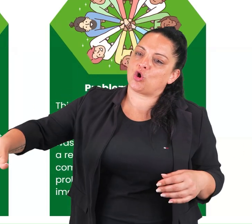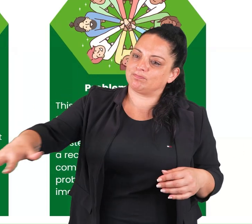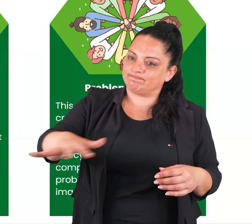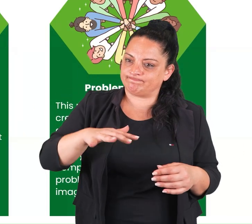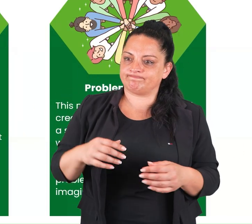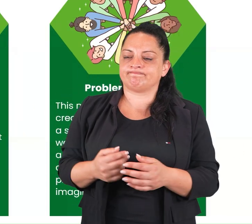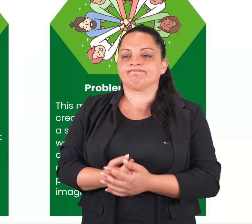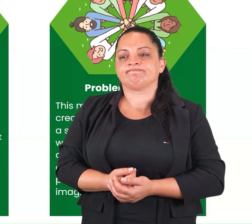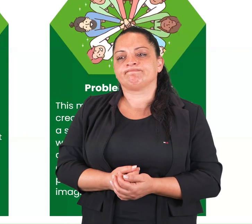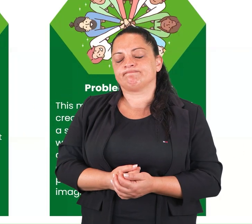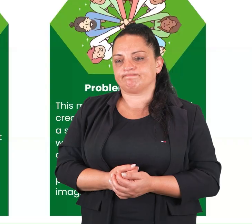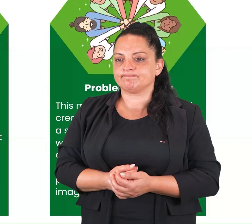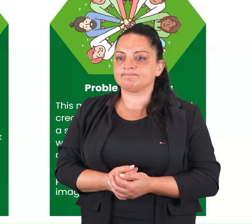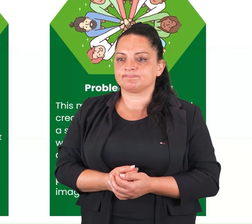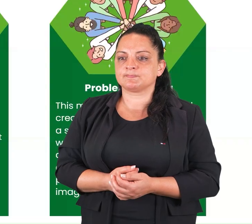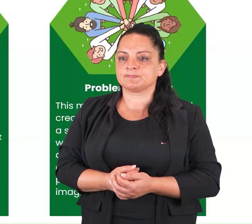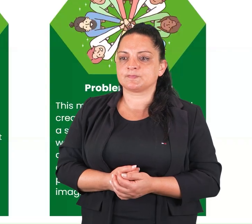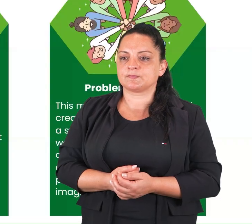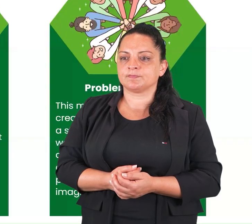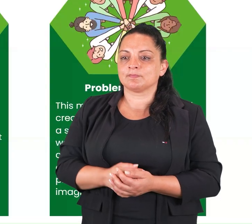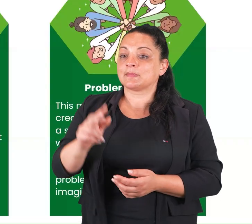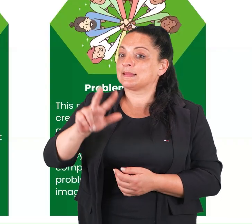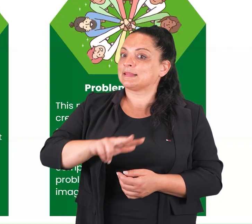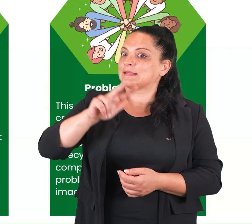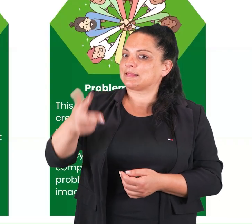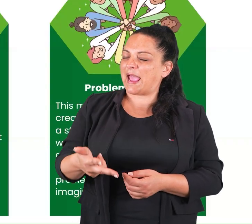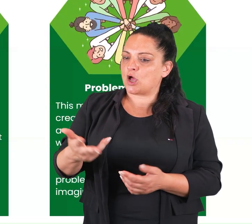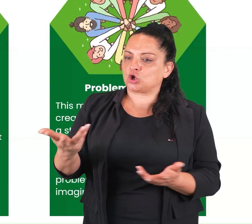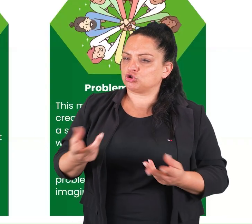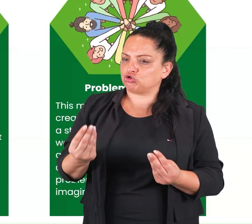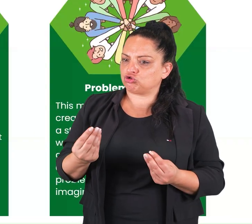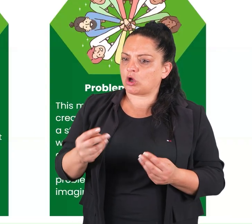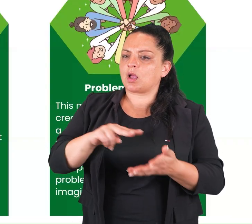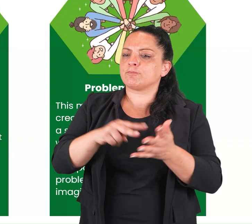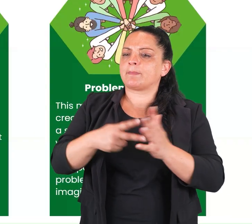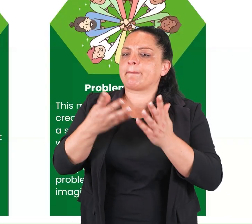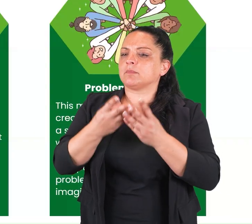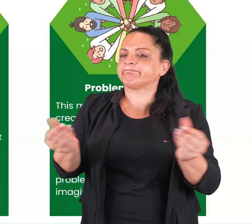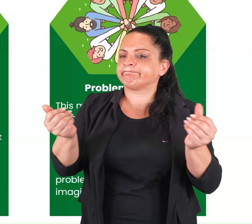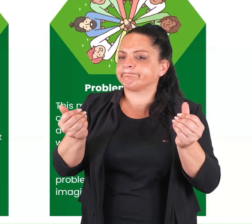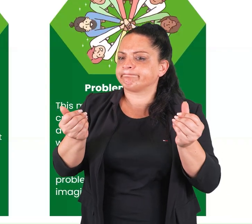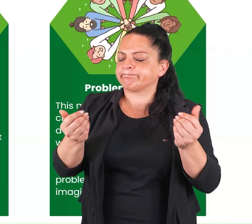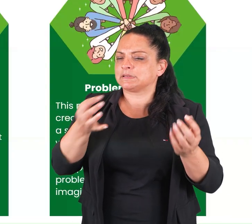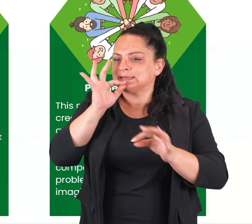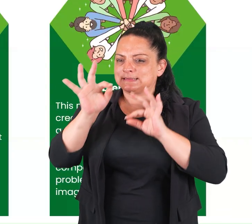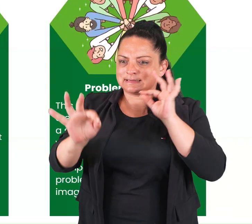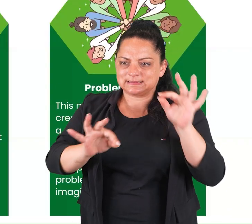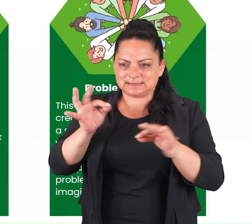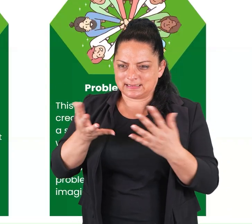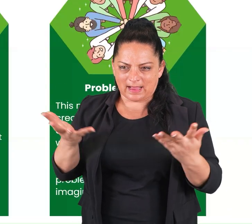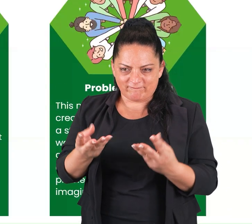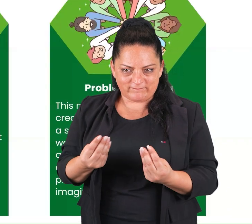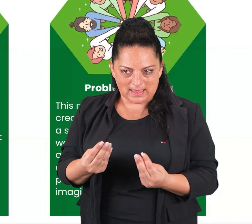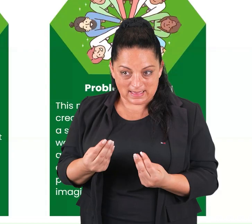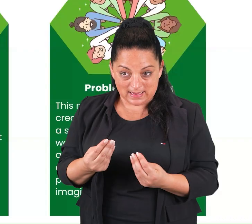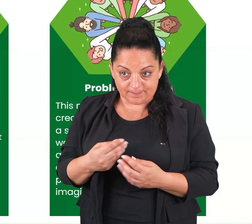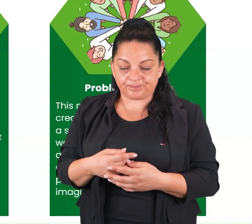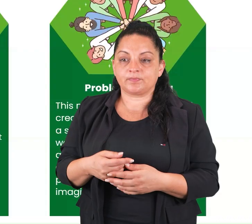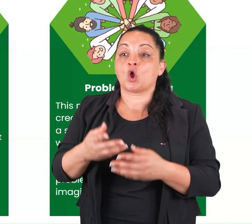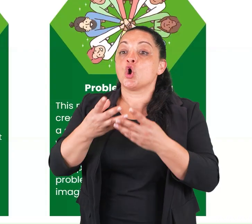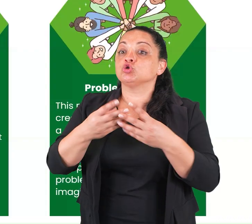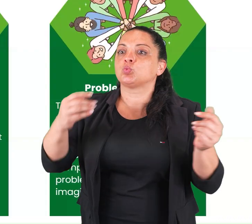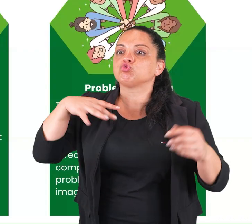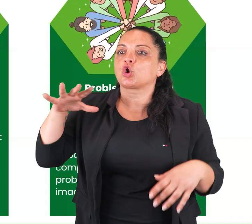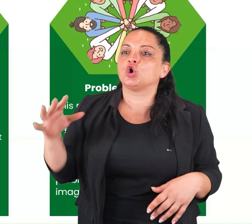connectively and think many things around. And also the problem solving,